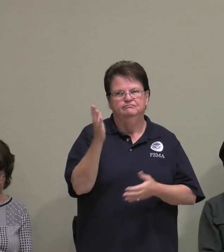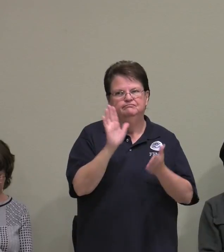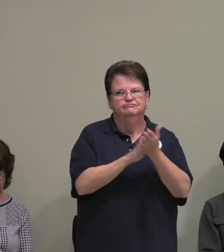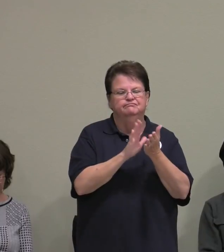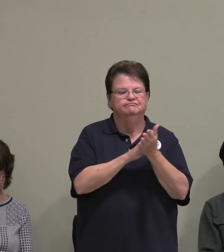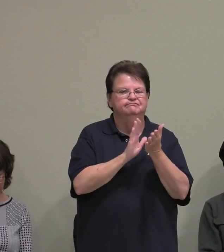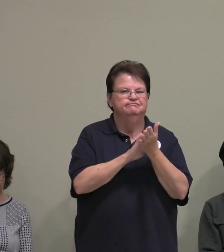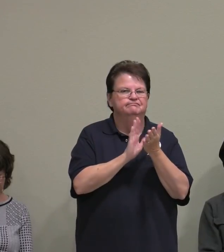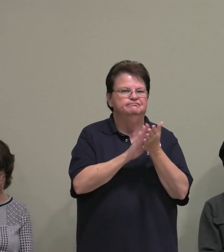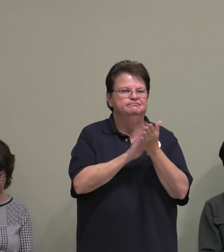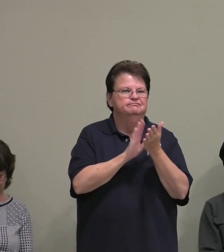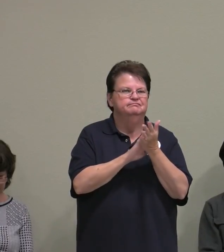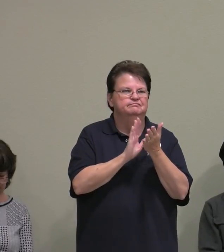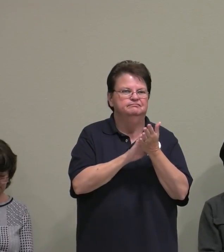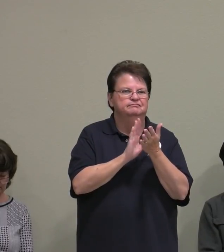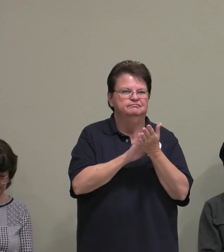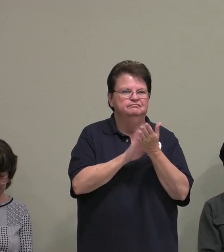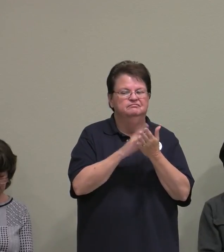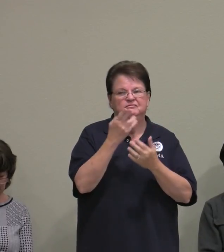Sheriff Honey.